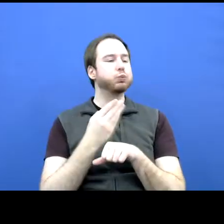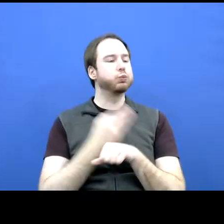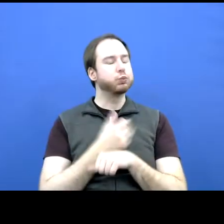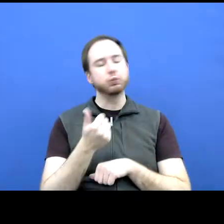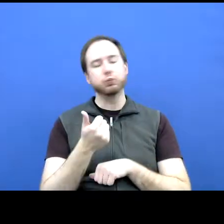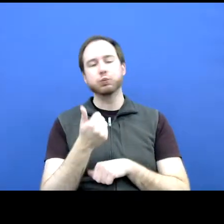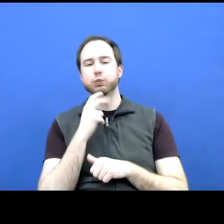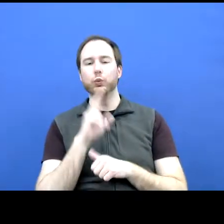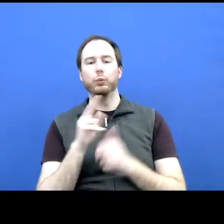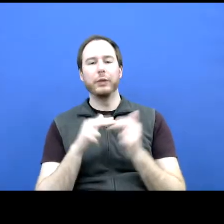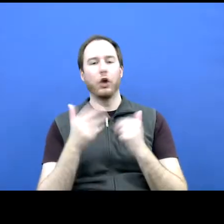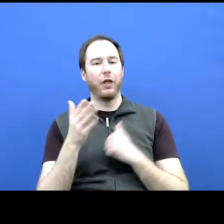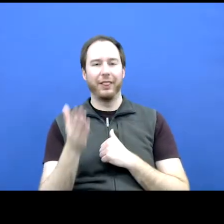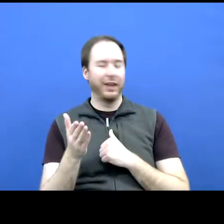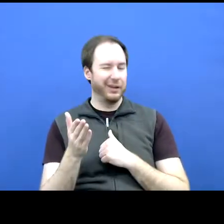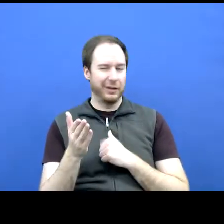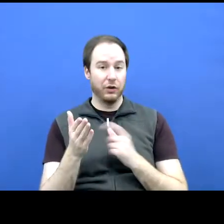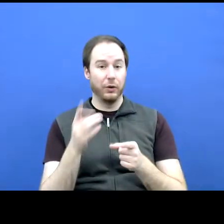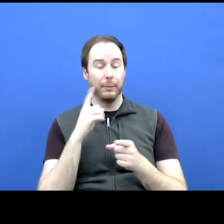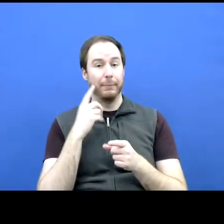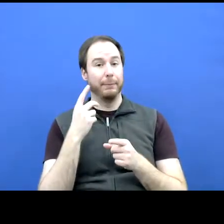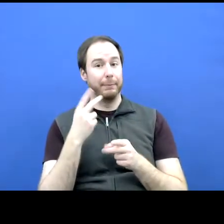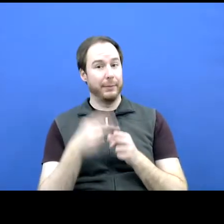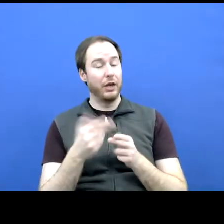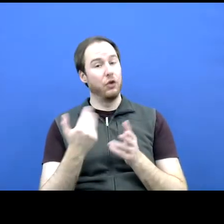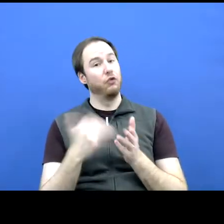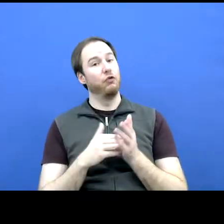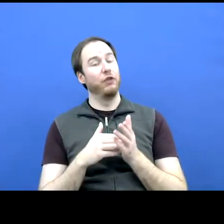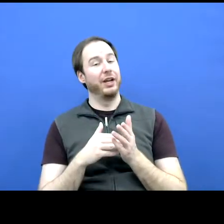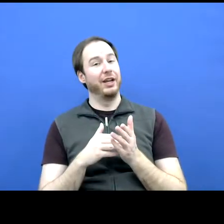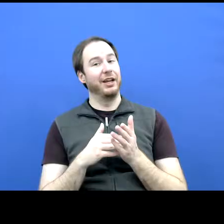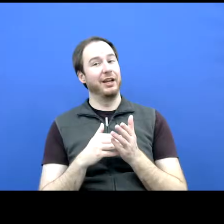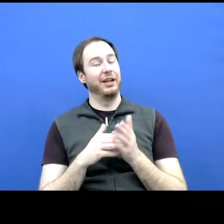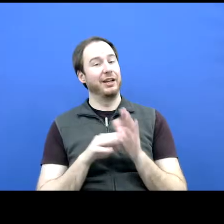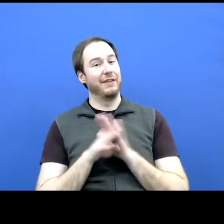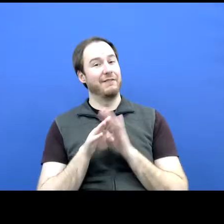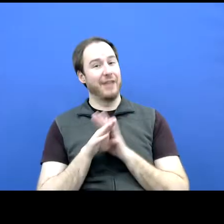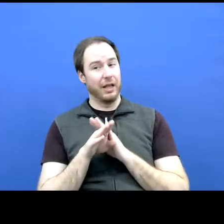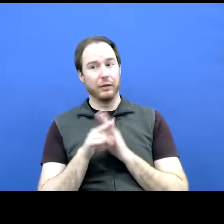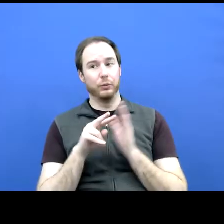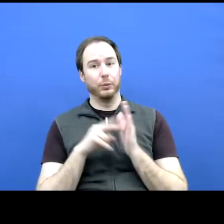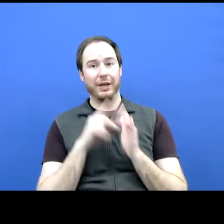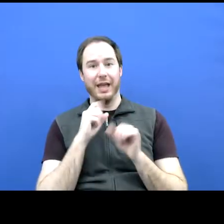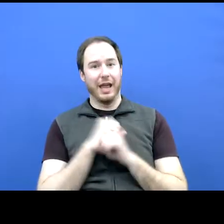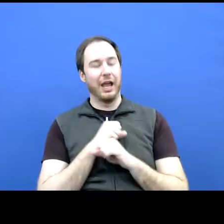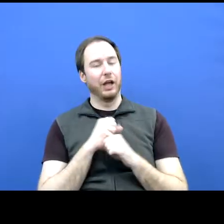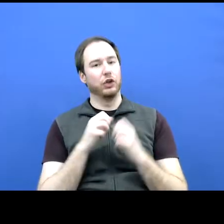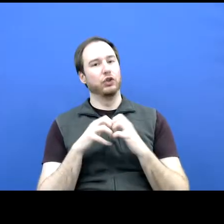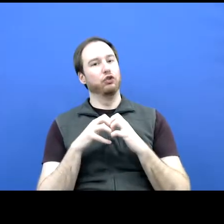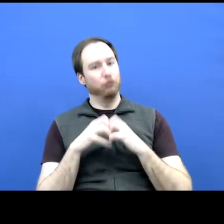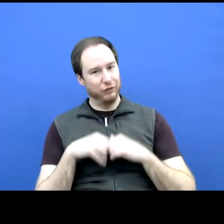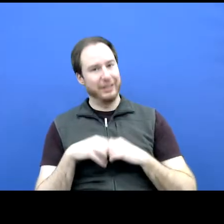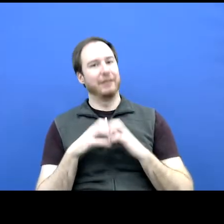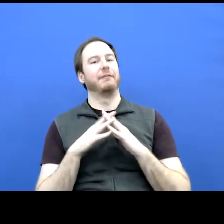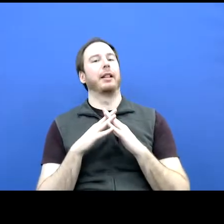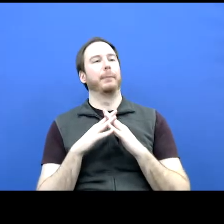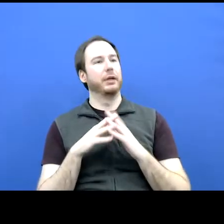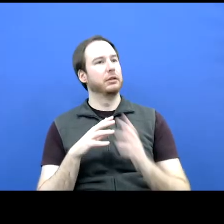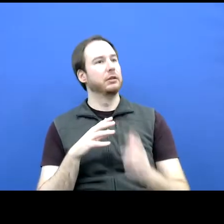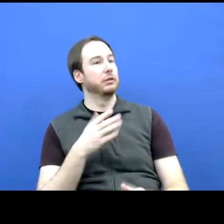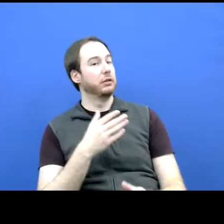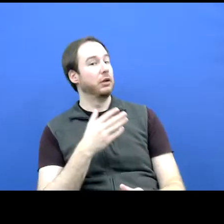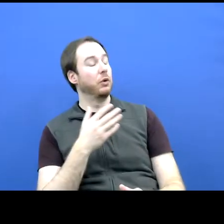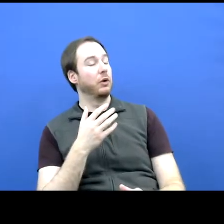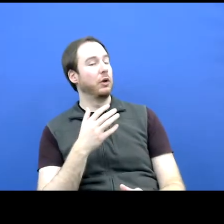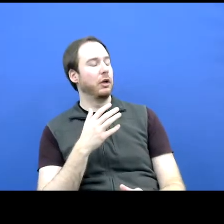the building that's there. So when you talk about redevelopment of vacant buildings, Well, and I mean, I can tell you, and now I'm